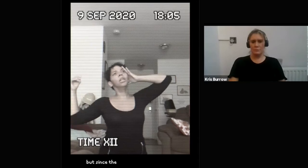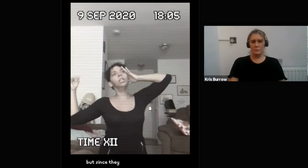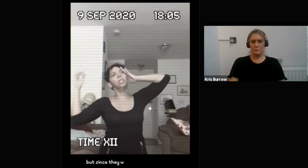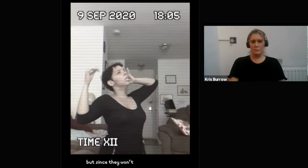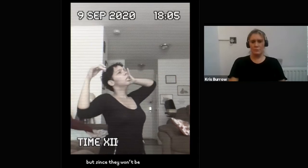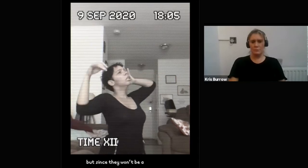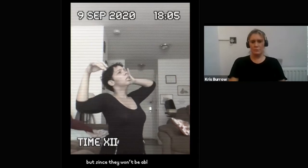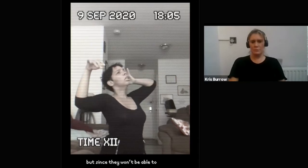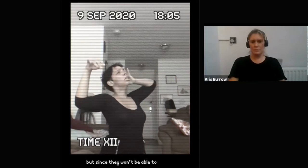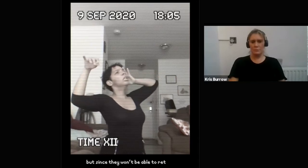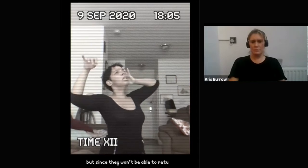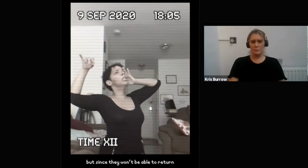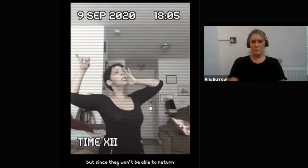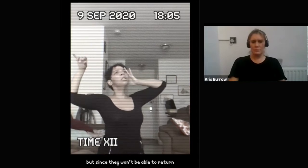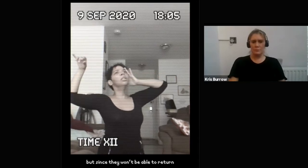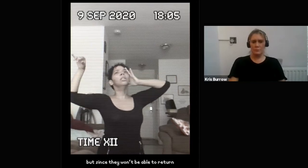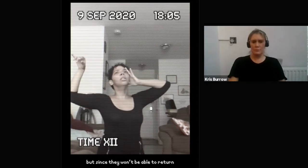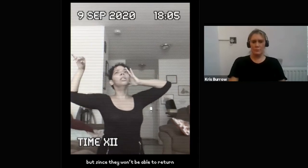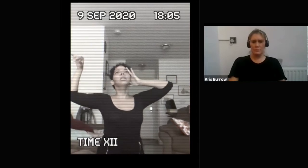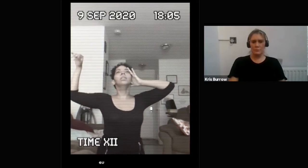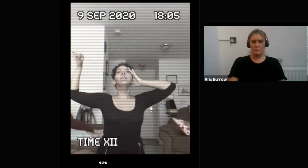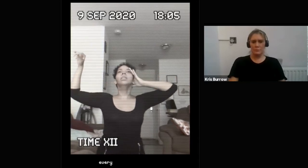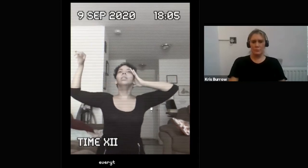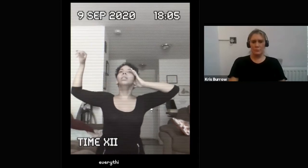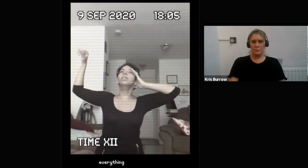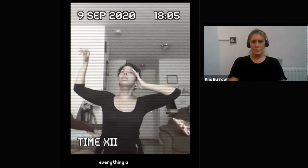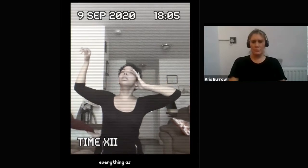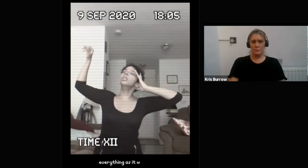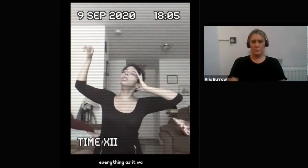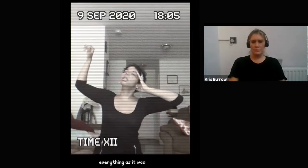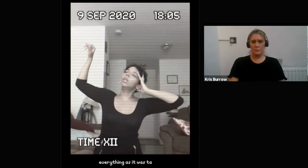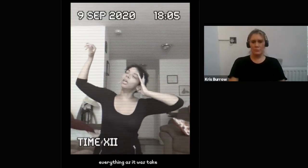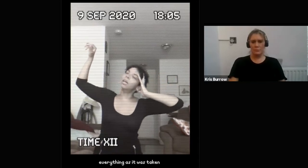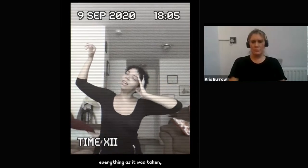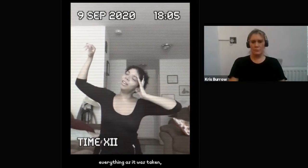Puesto que no pueden reparar todo,